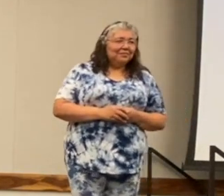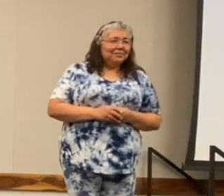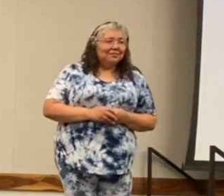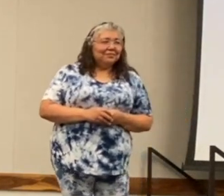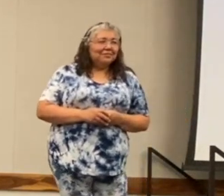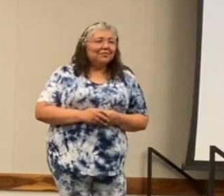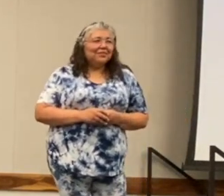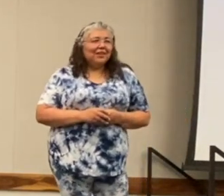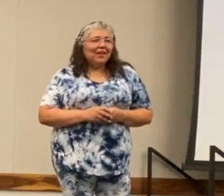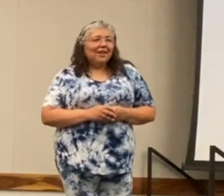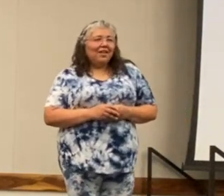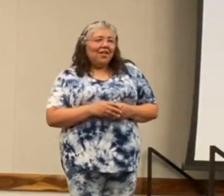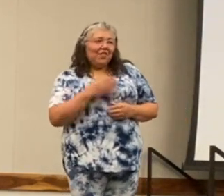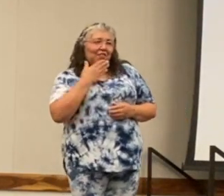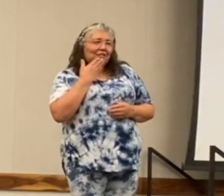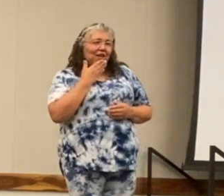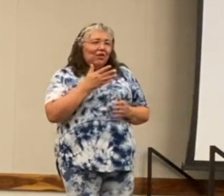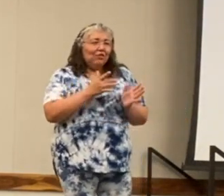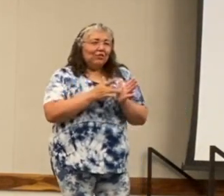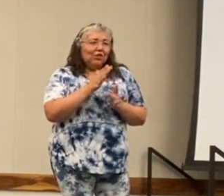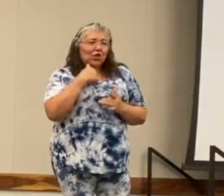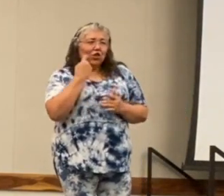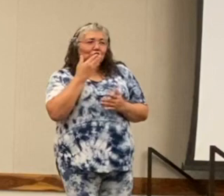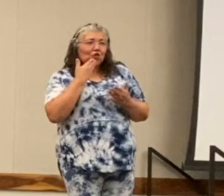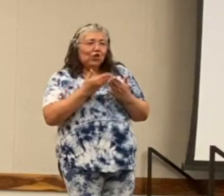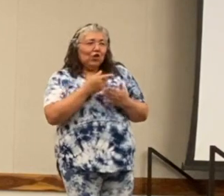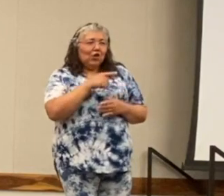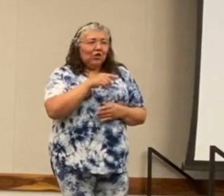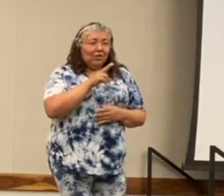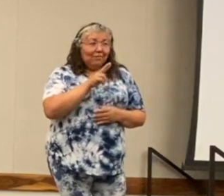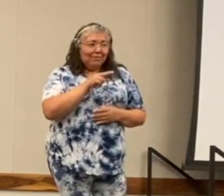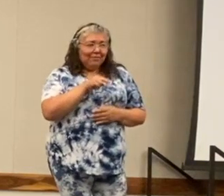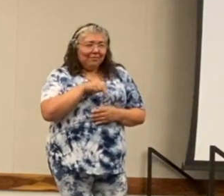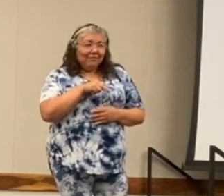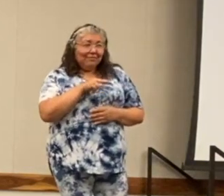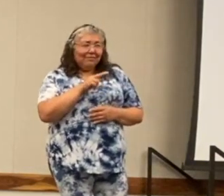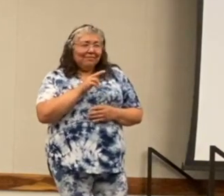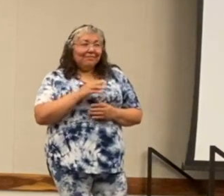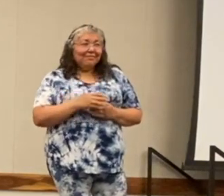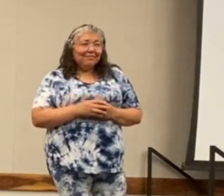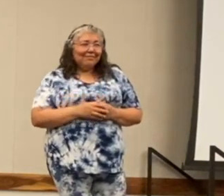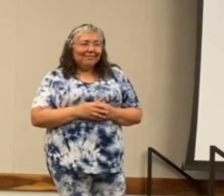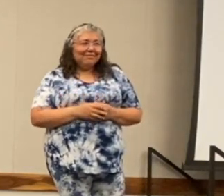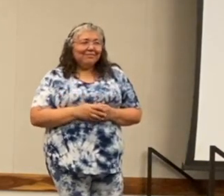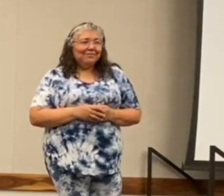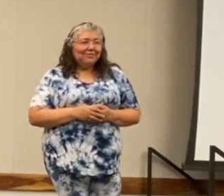I find it kind of funny that you all said, Jesus looks good on you today, and some of you start laughing.